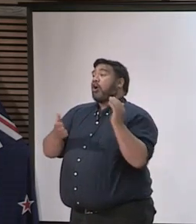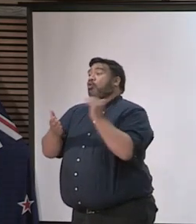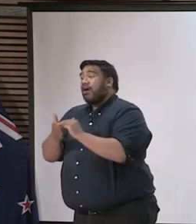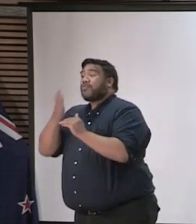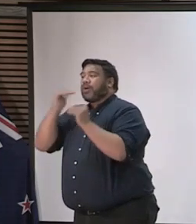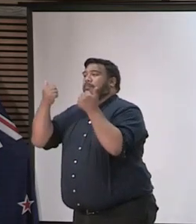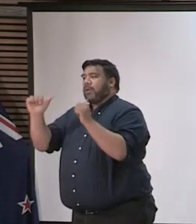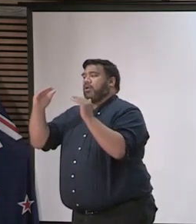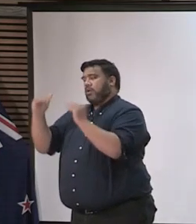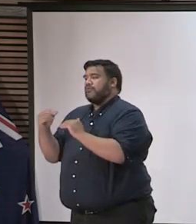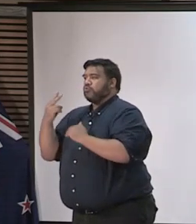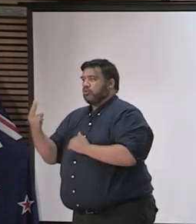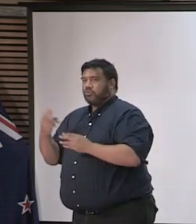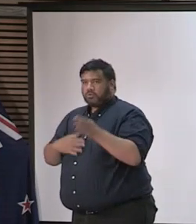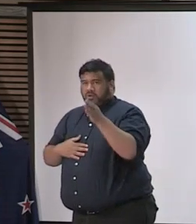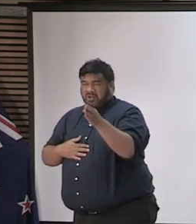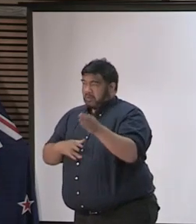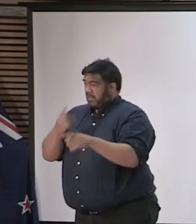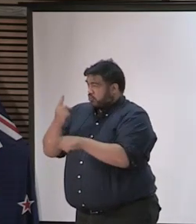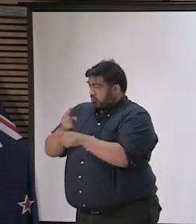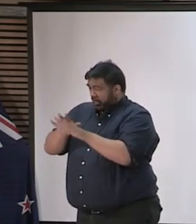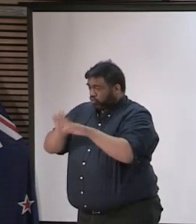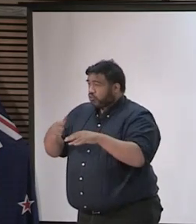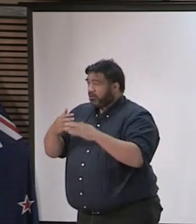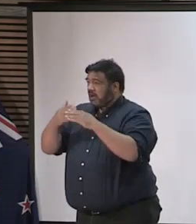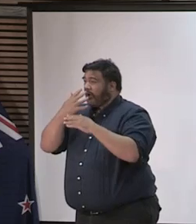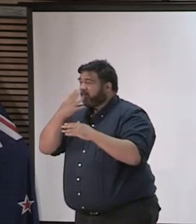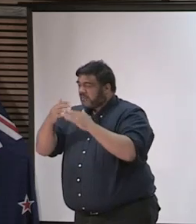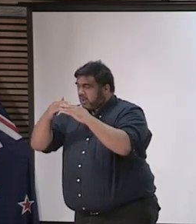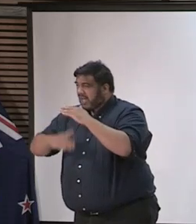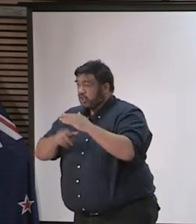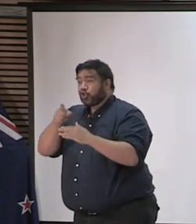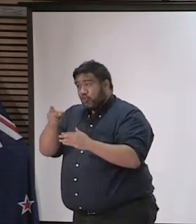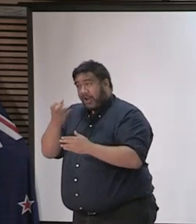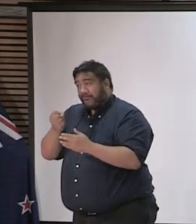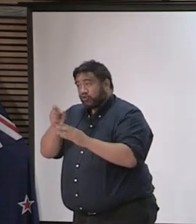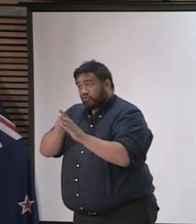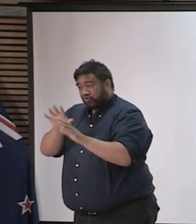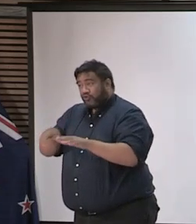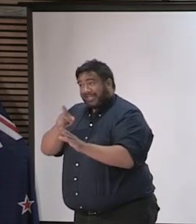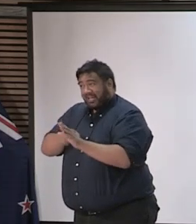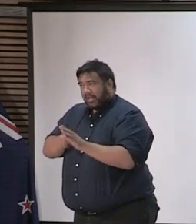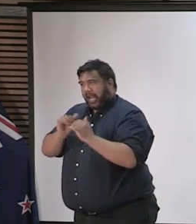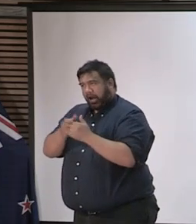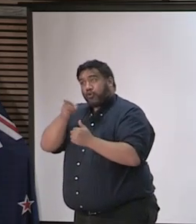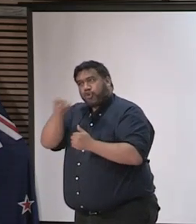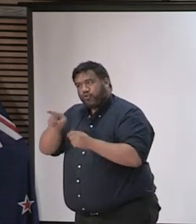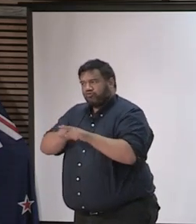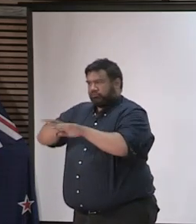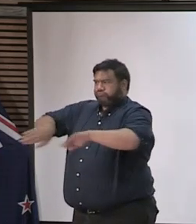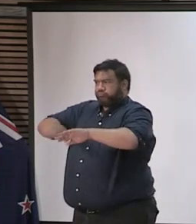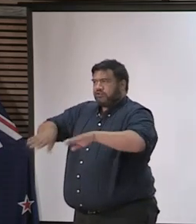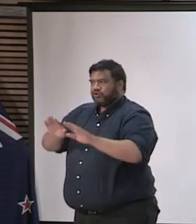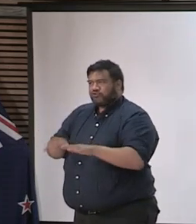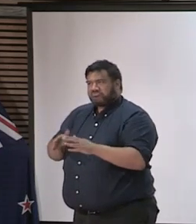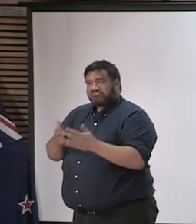telling us it's impossible to socially distance children under 5. You have young children, how would you do it? Look, as I've been very clear, one of the